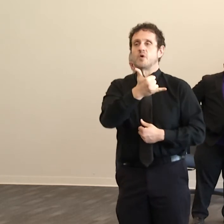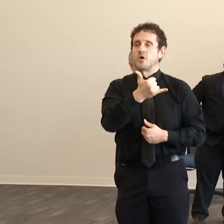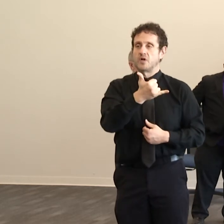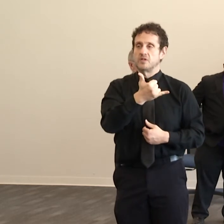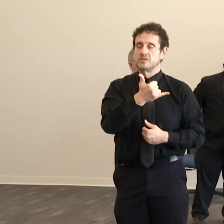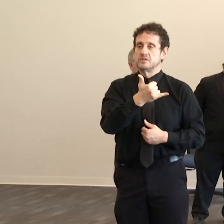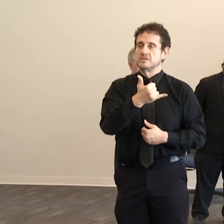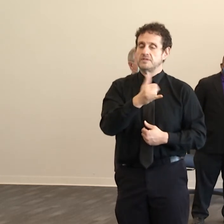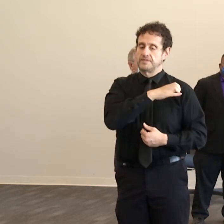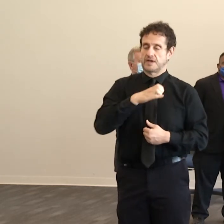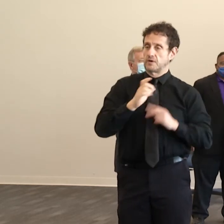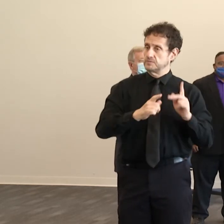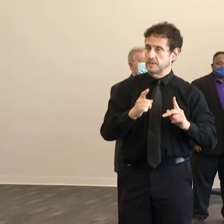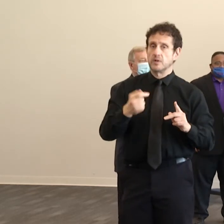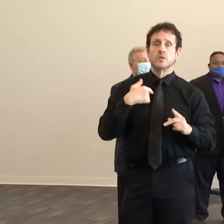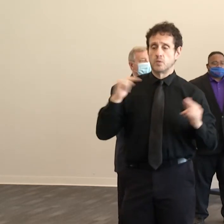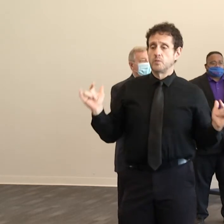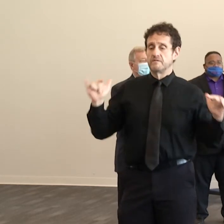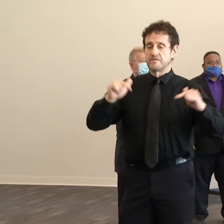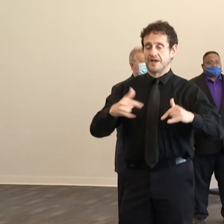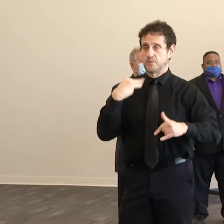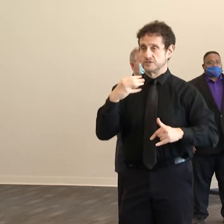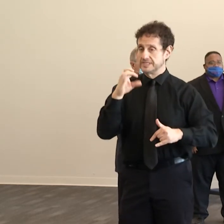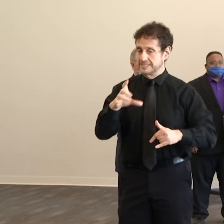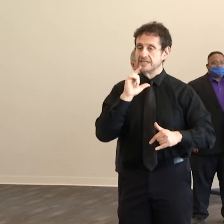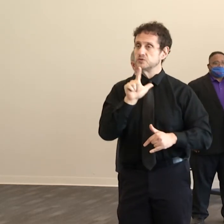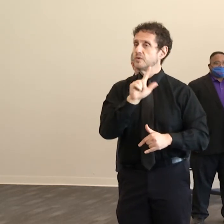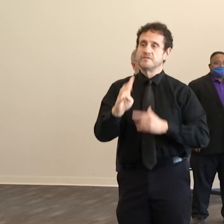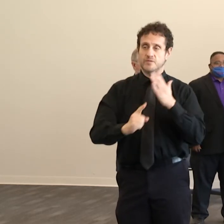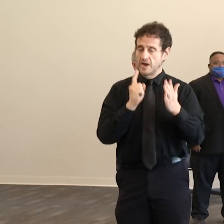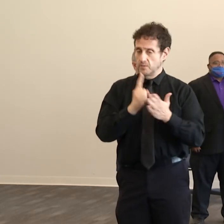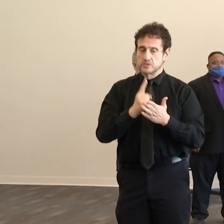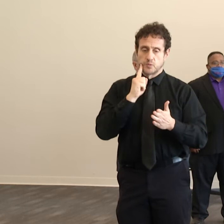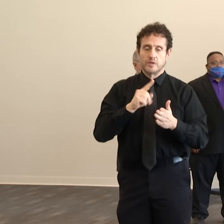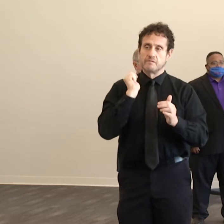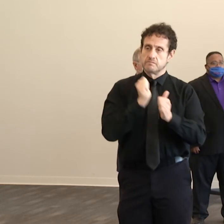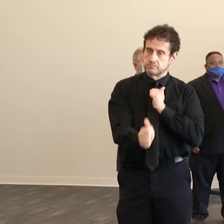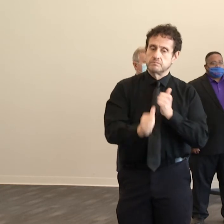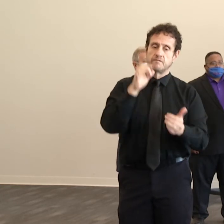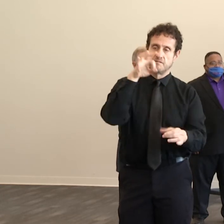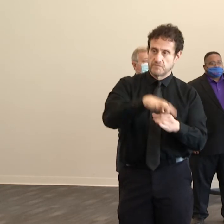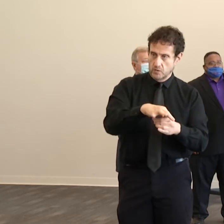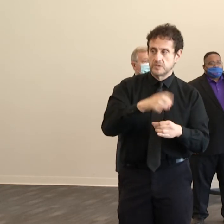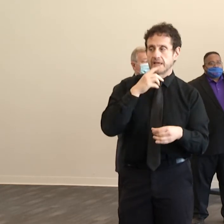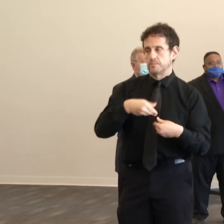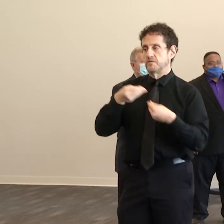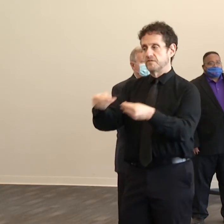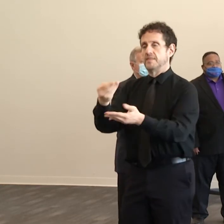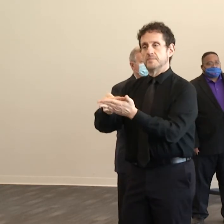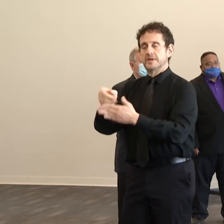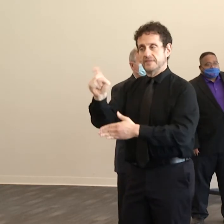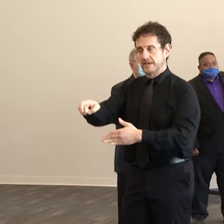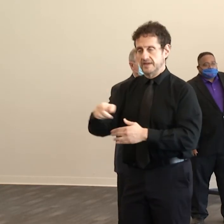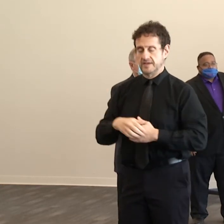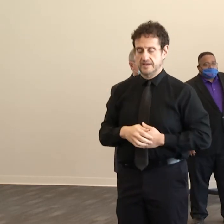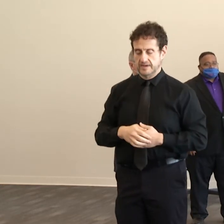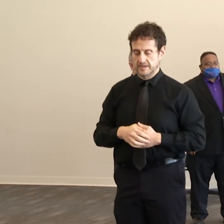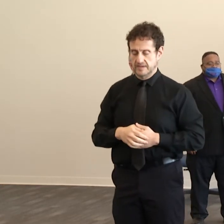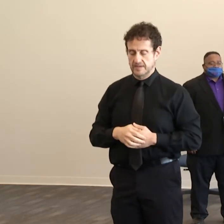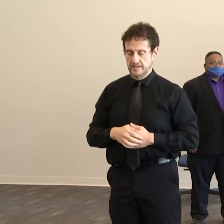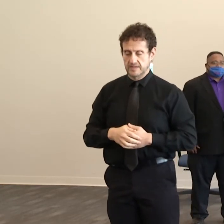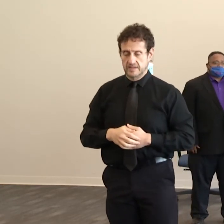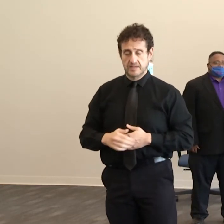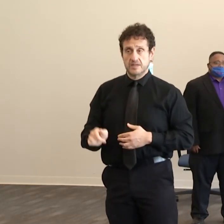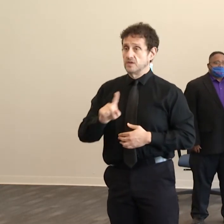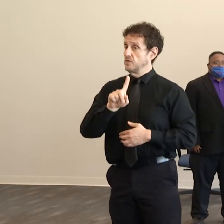be on the plane in 24 hours. We'll open up Congress. We'll get them the funding they need. That is not a problem that paces. The question that paces is whether they